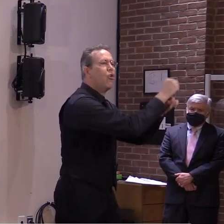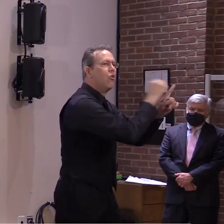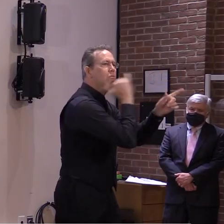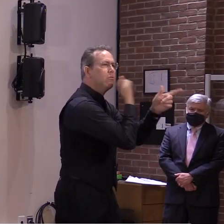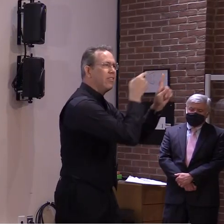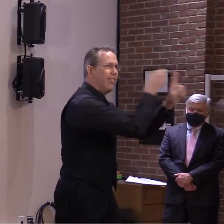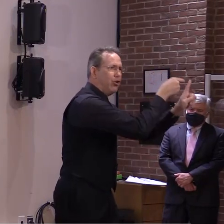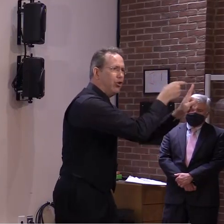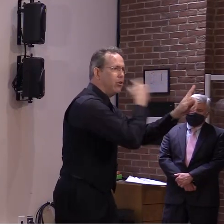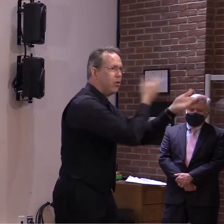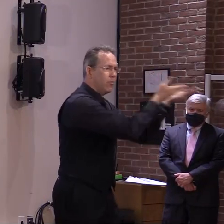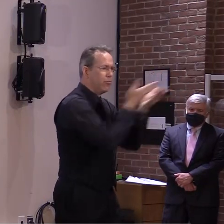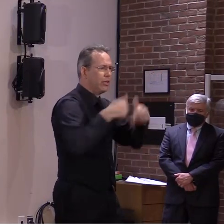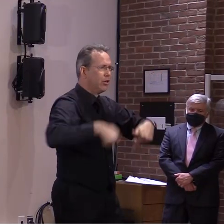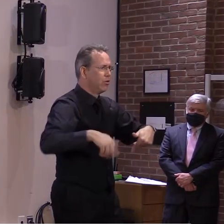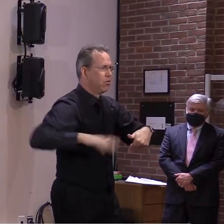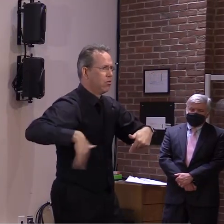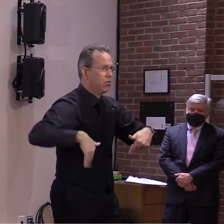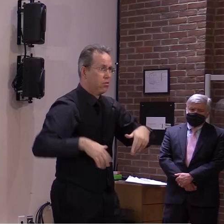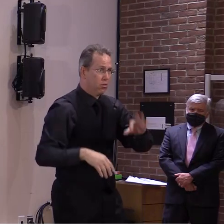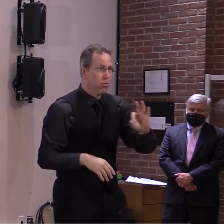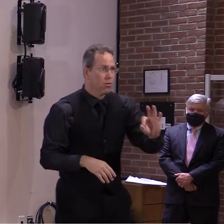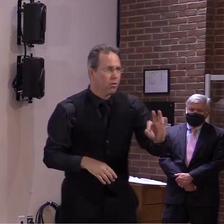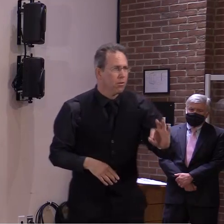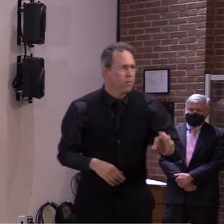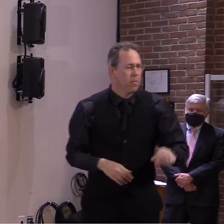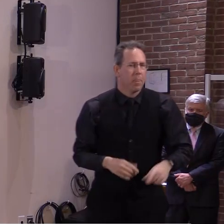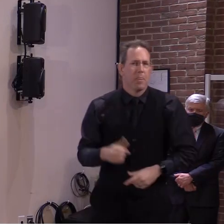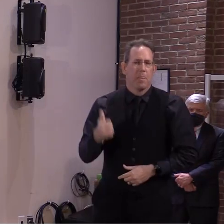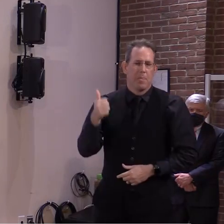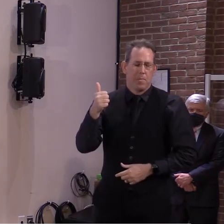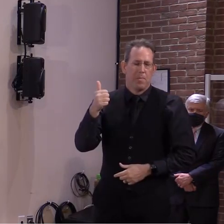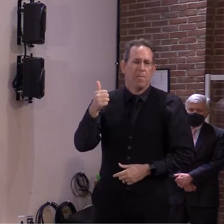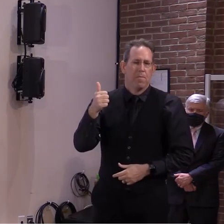coming. All right, we've got to move to the next